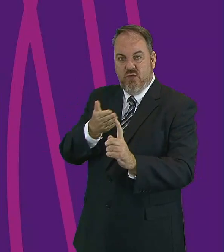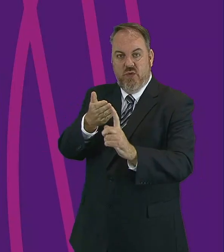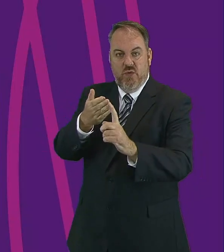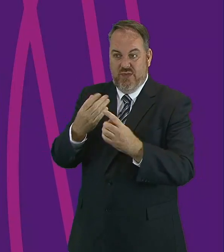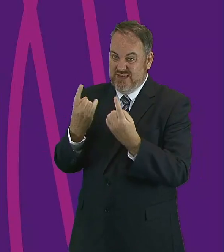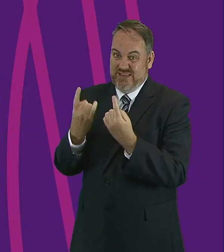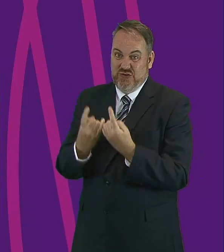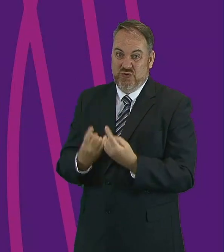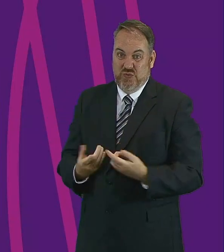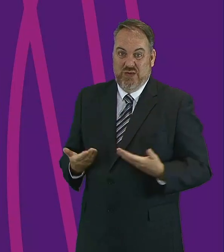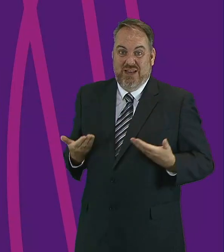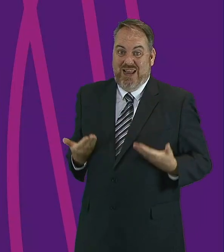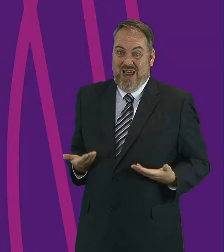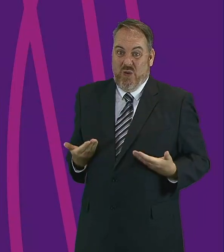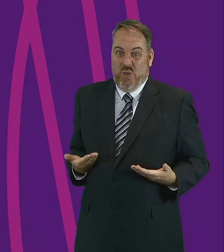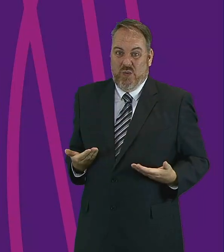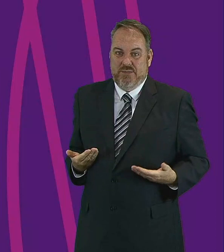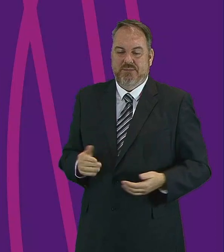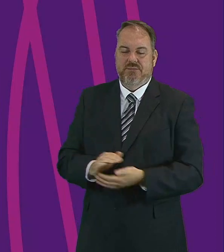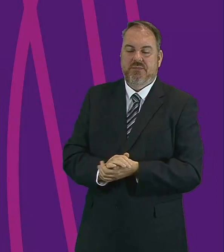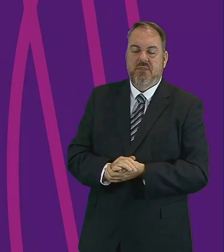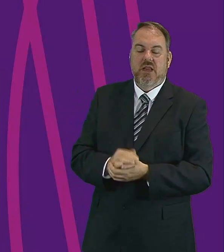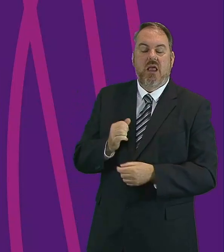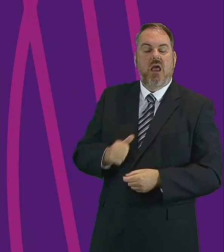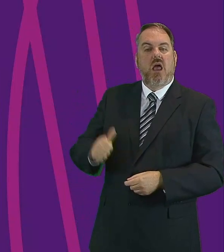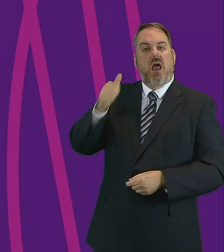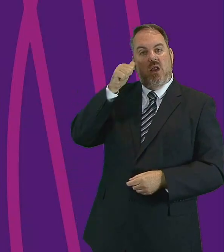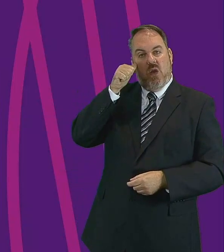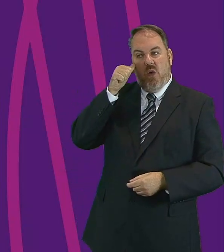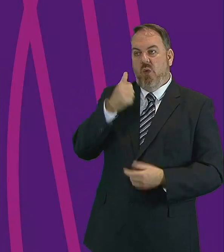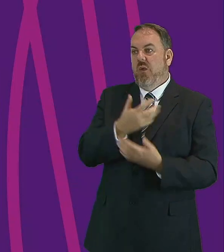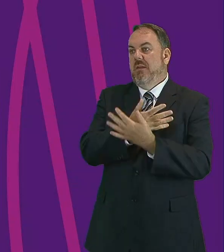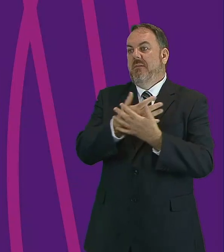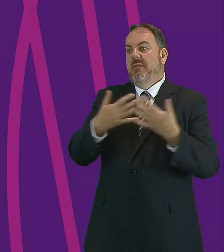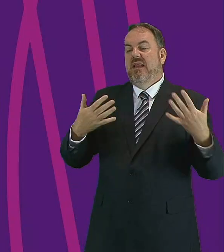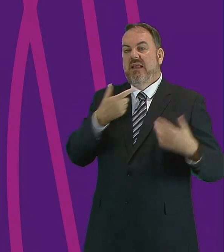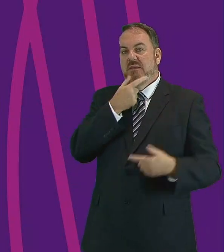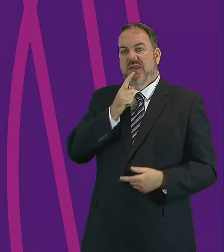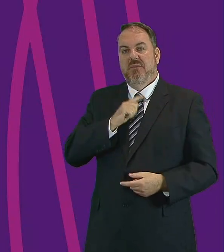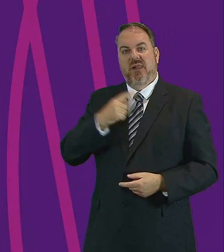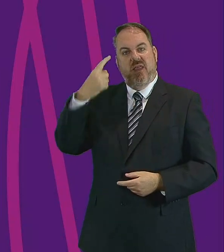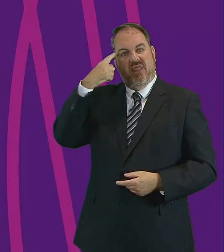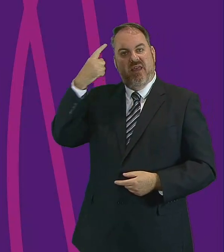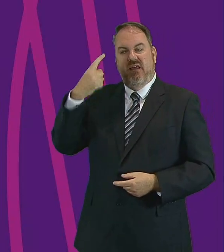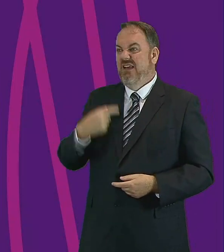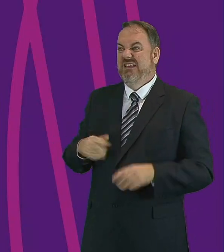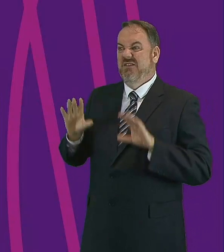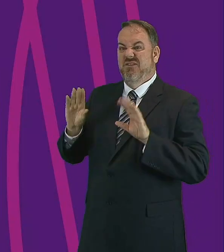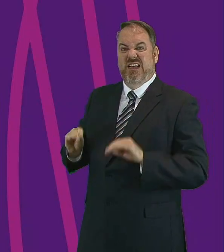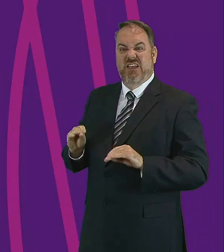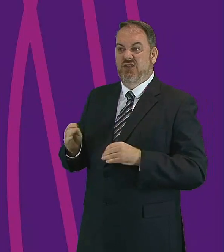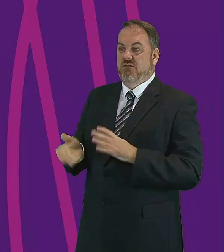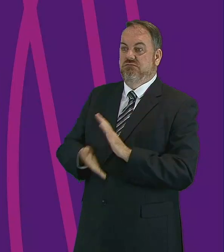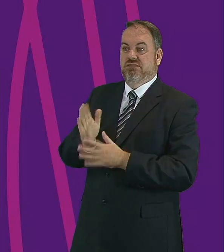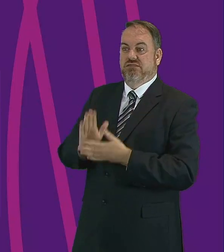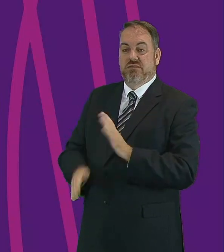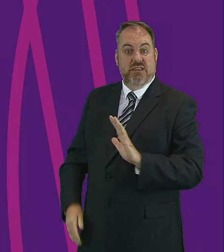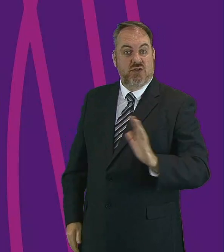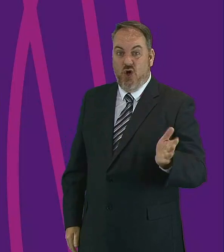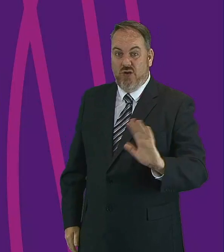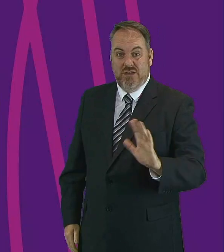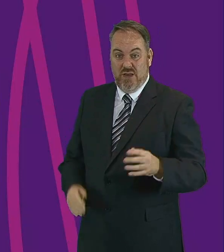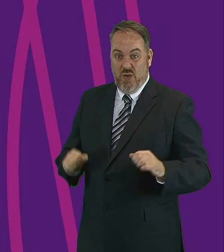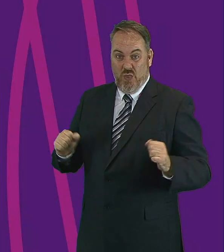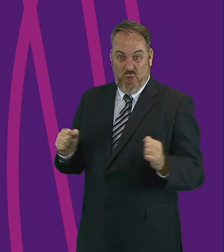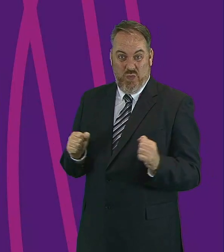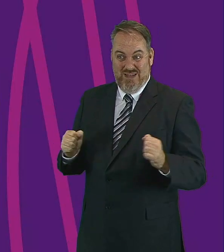a sense and a real desire on everybody's part to think that we are through this. We are not through this. We are about to go into winter, and we